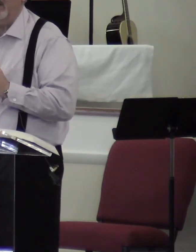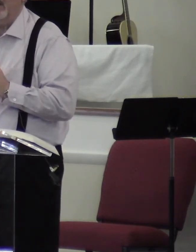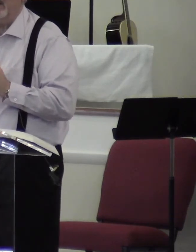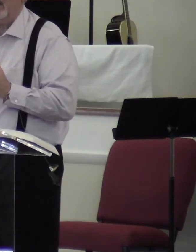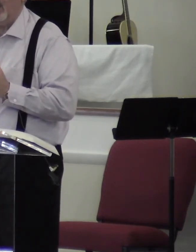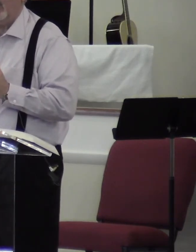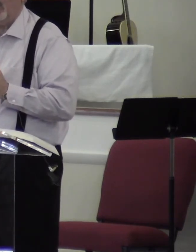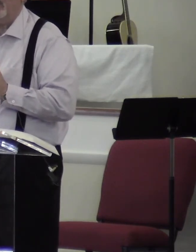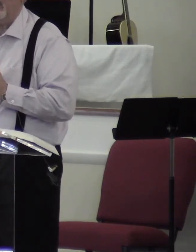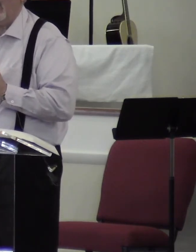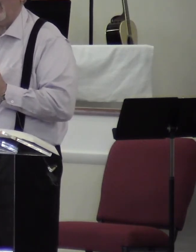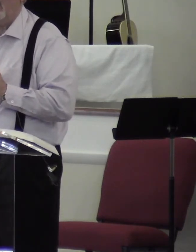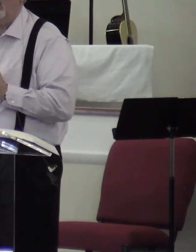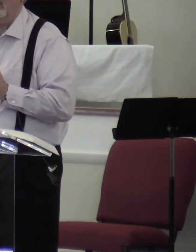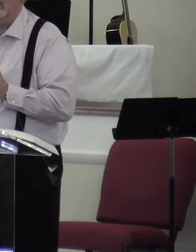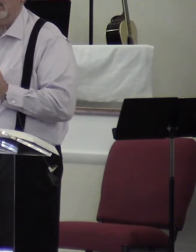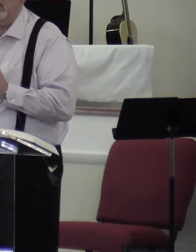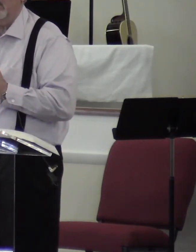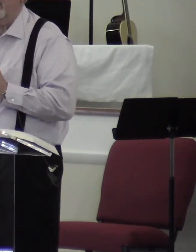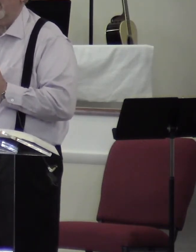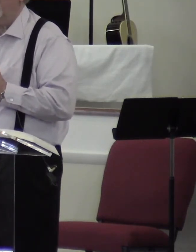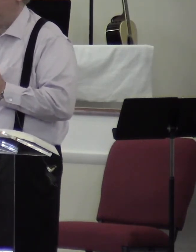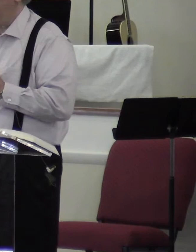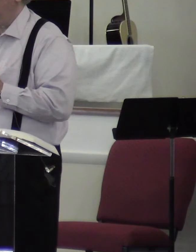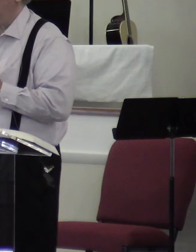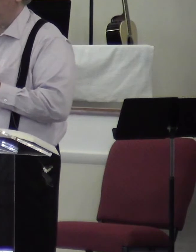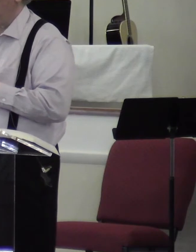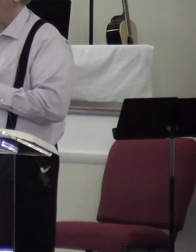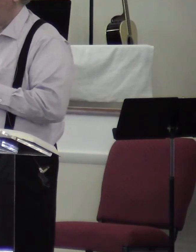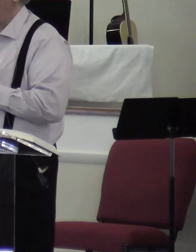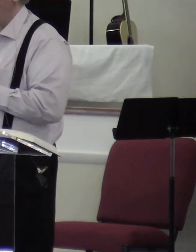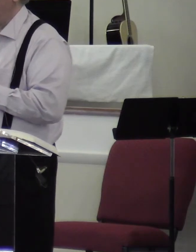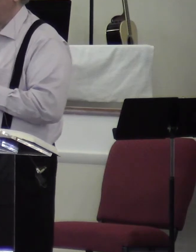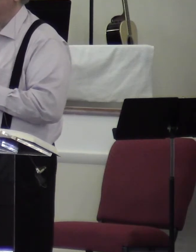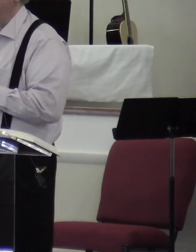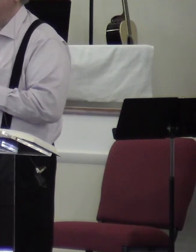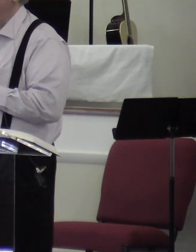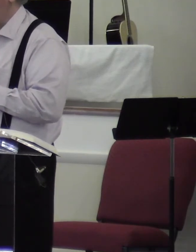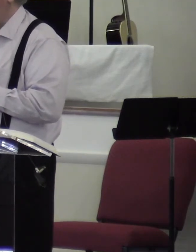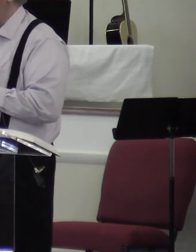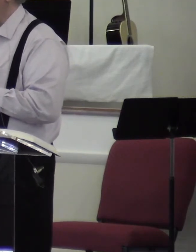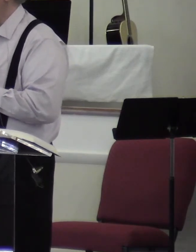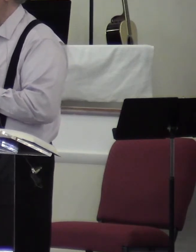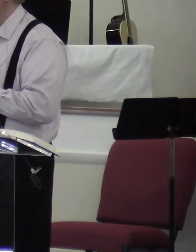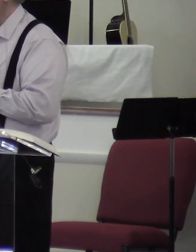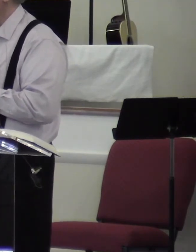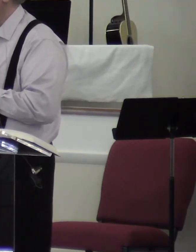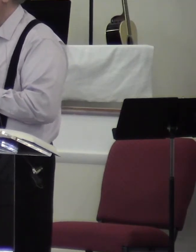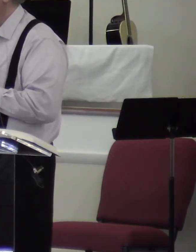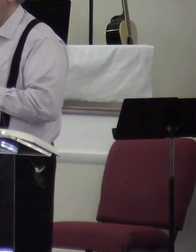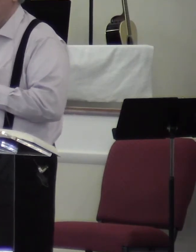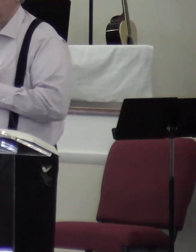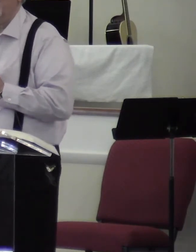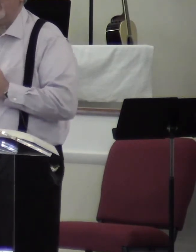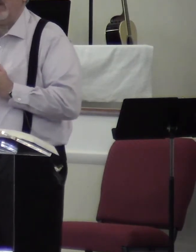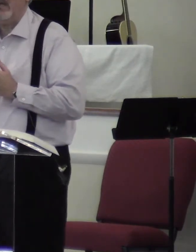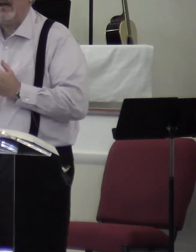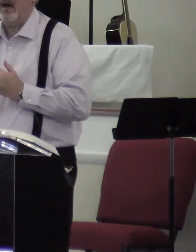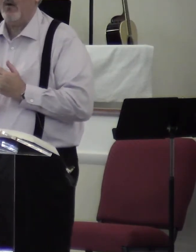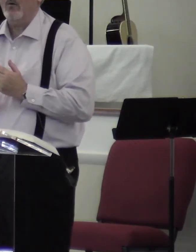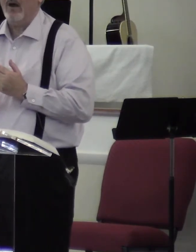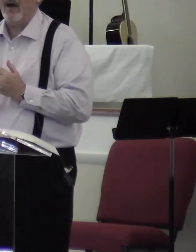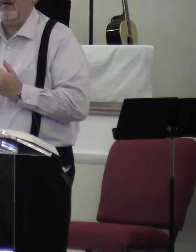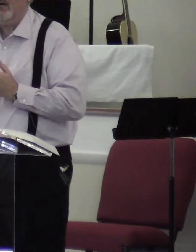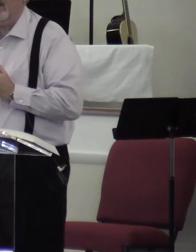20. Go into all. The word there is ta ethane. It's the word that we